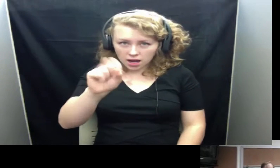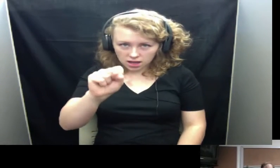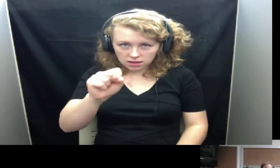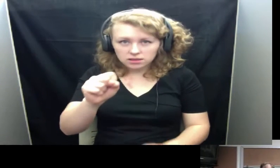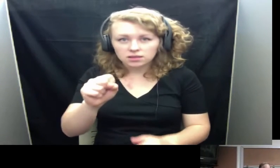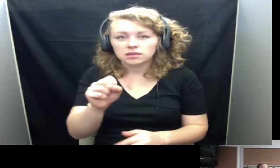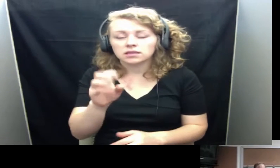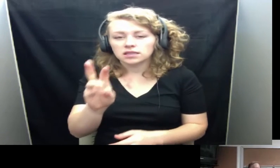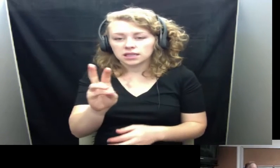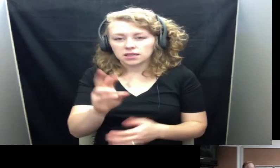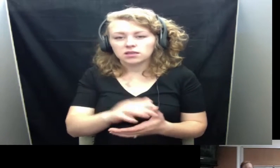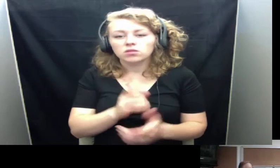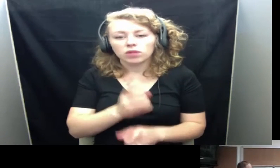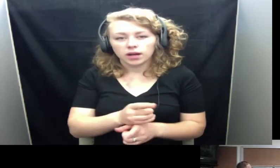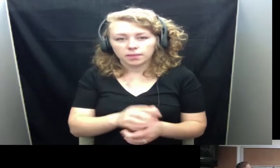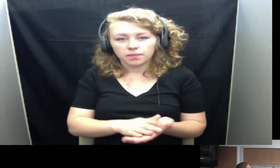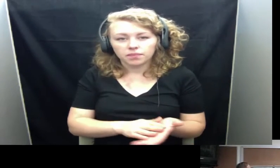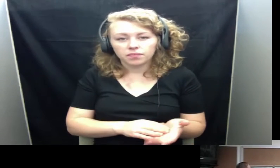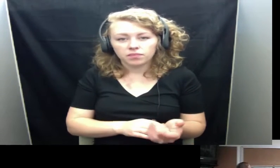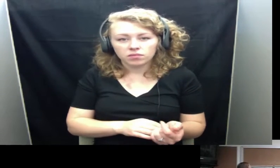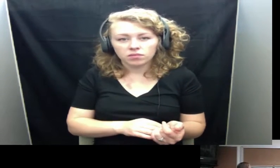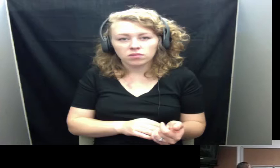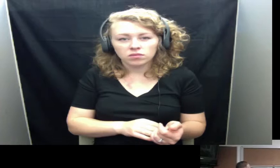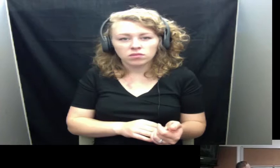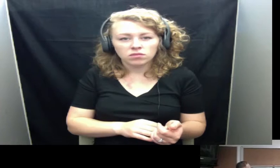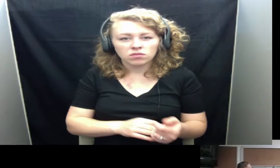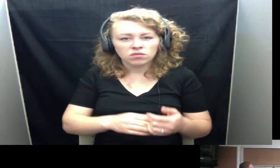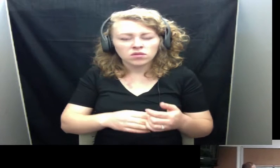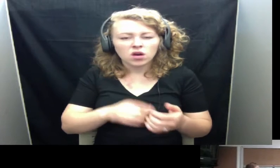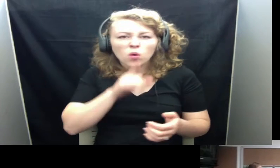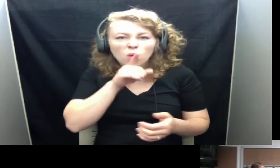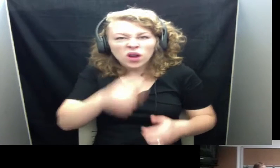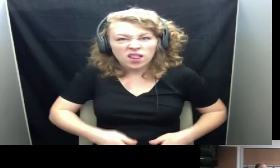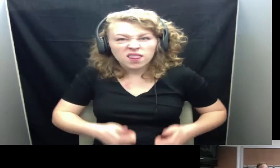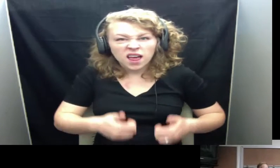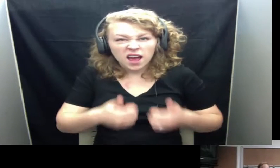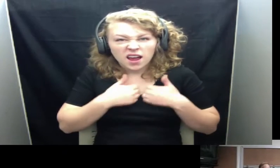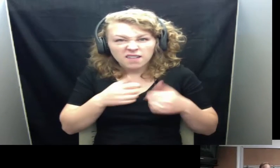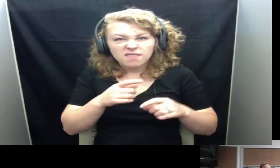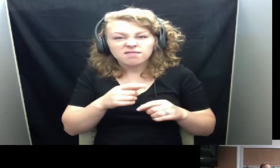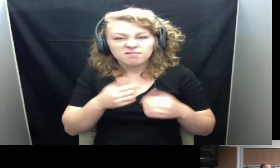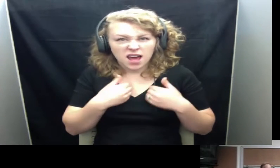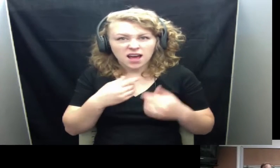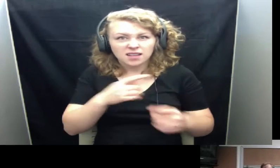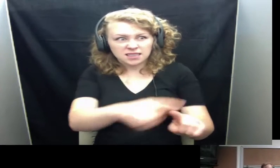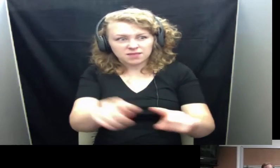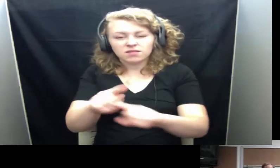of situations that come up in football and temperatures and one thing and another where you